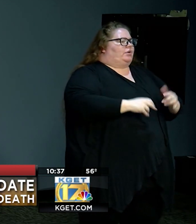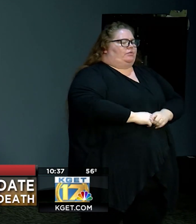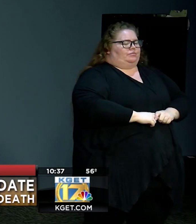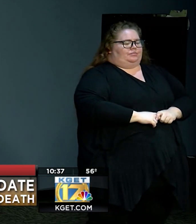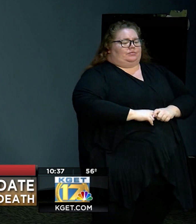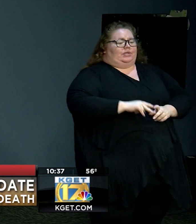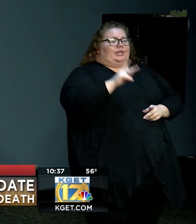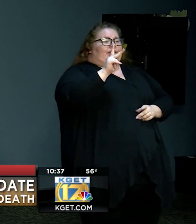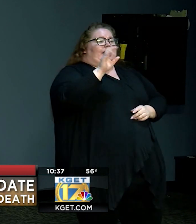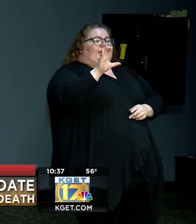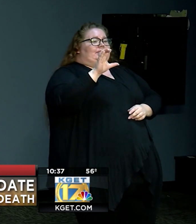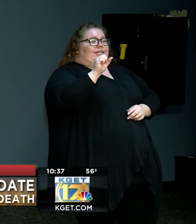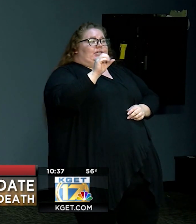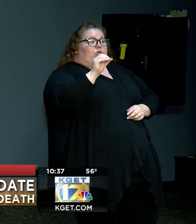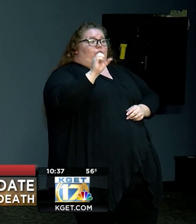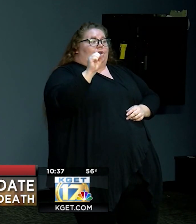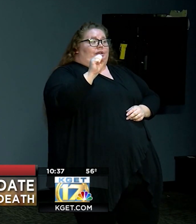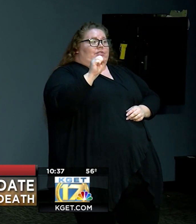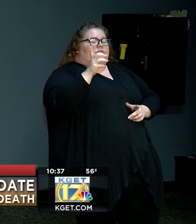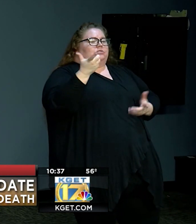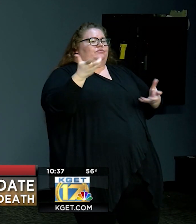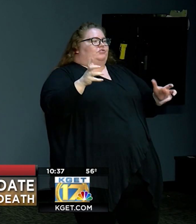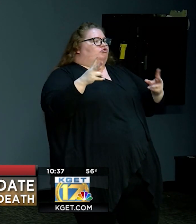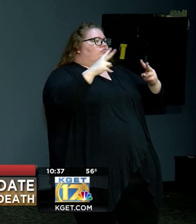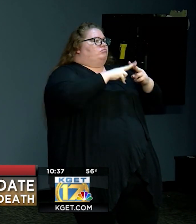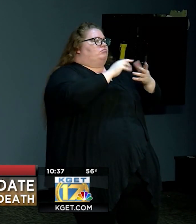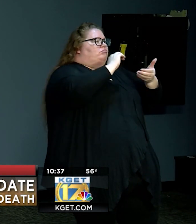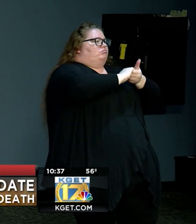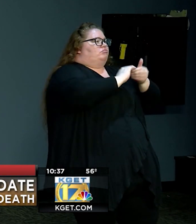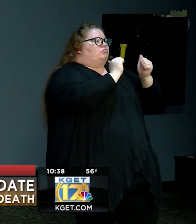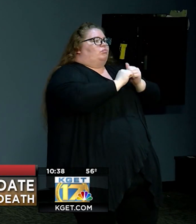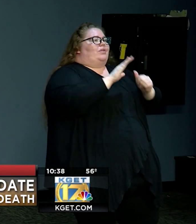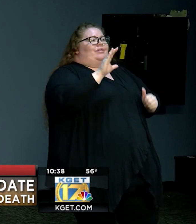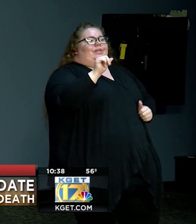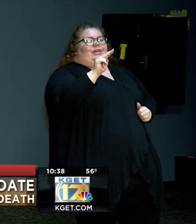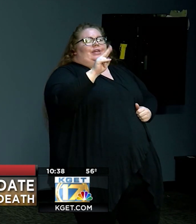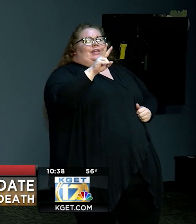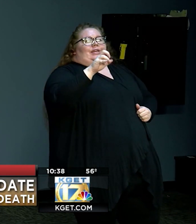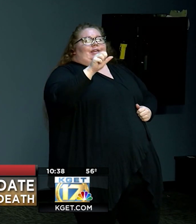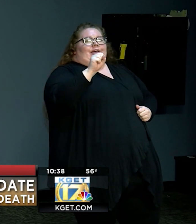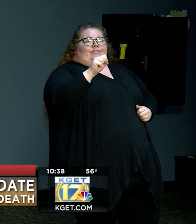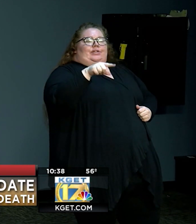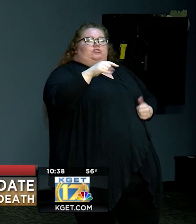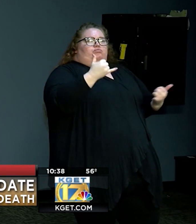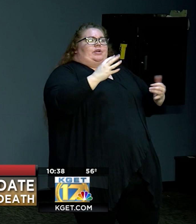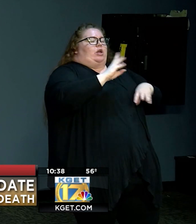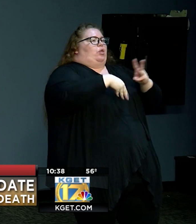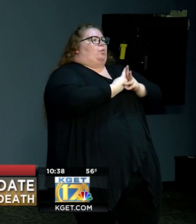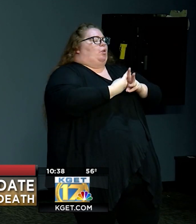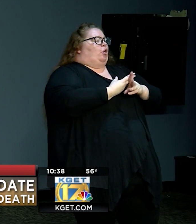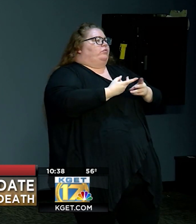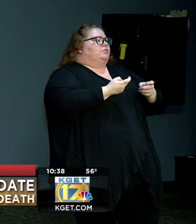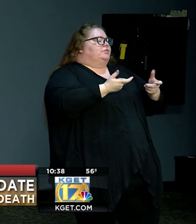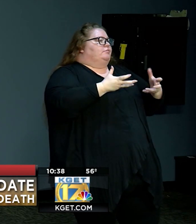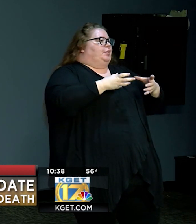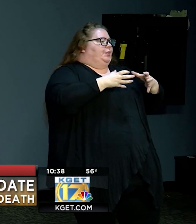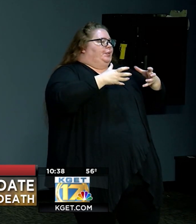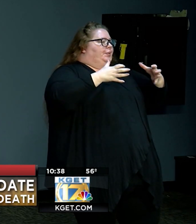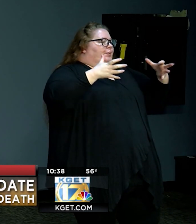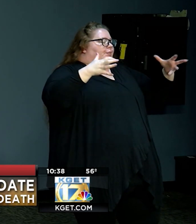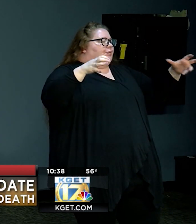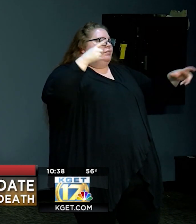KCSOS has partnered with Canvas, which is the world's fastest growing platform for online